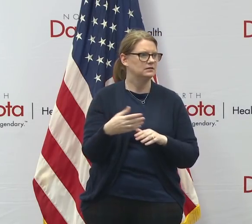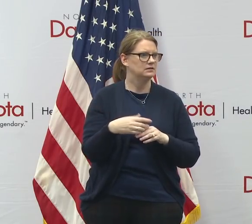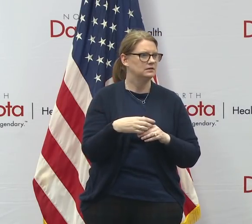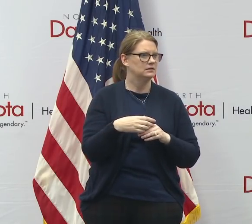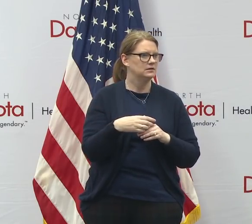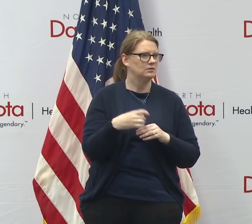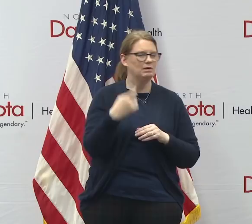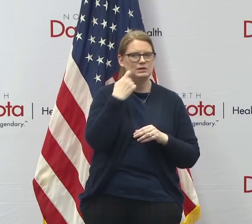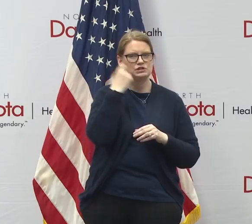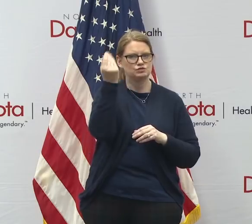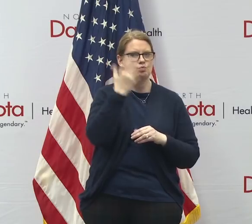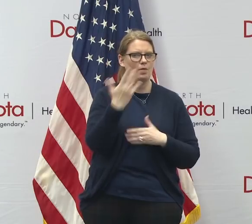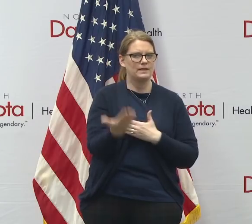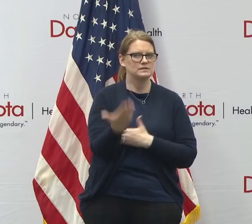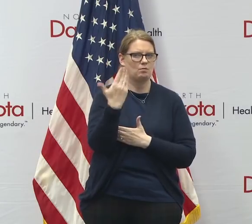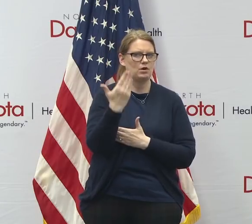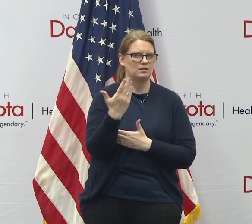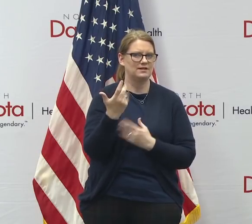this morning.